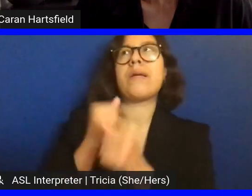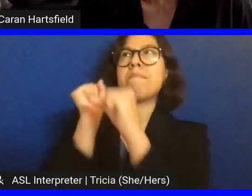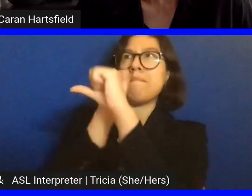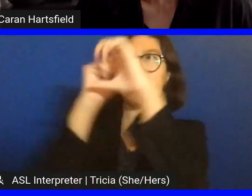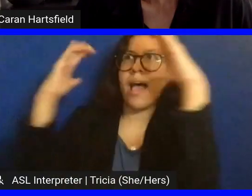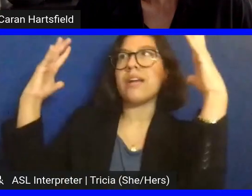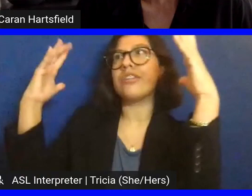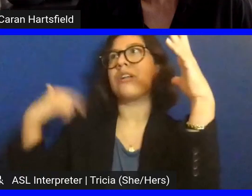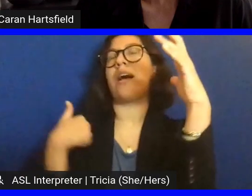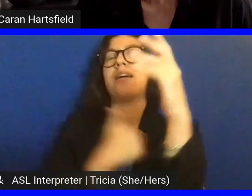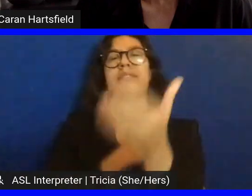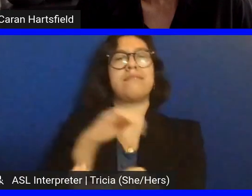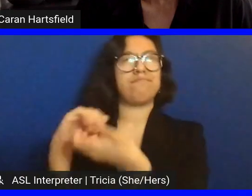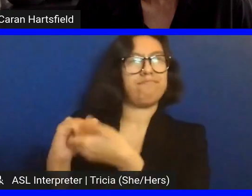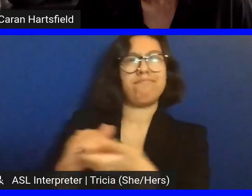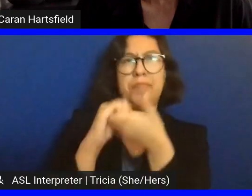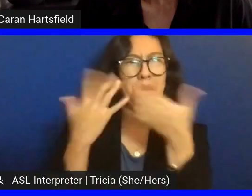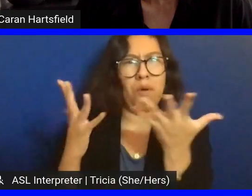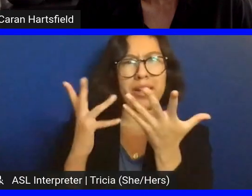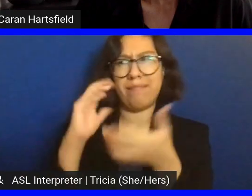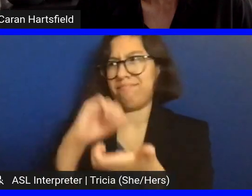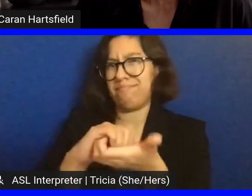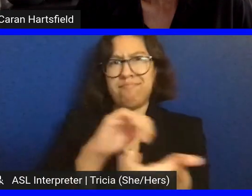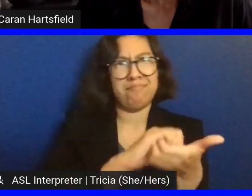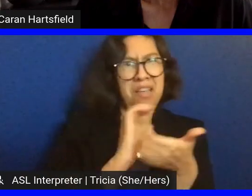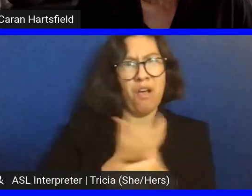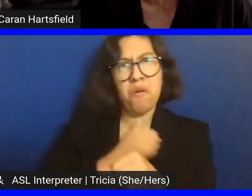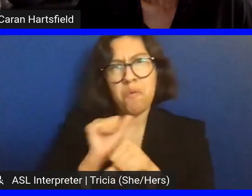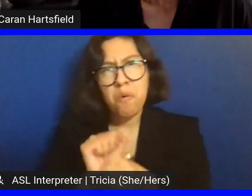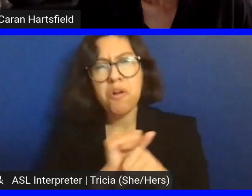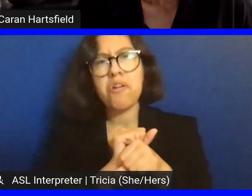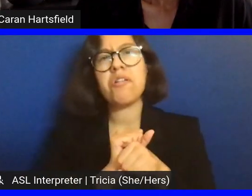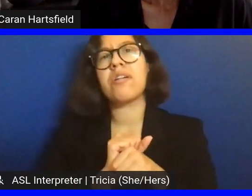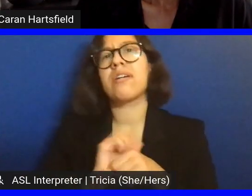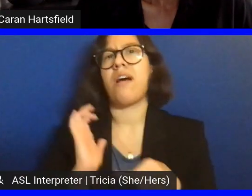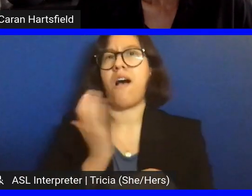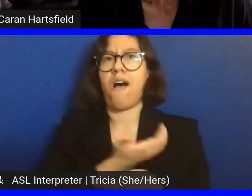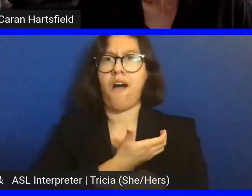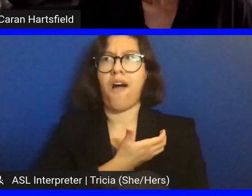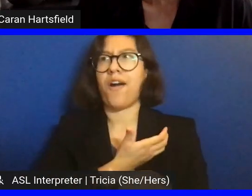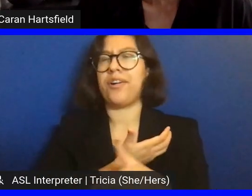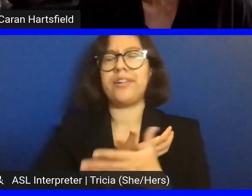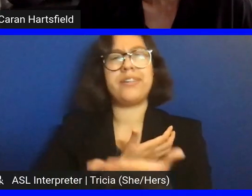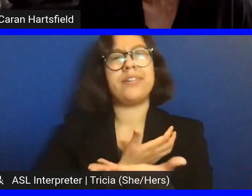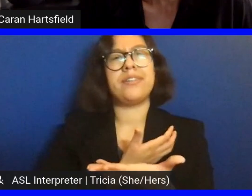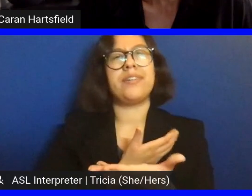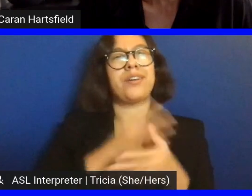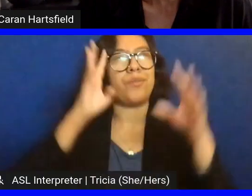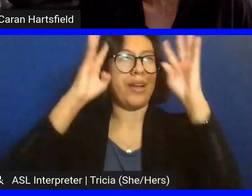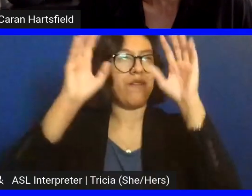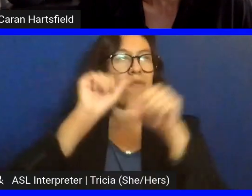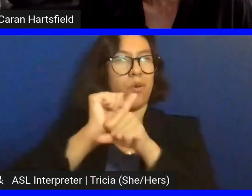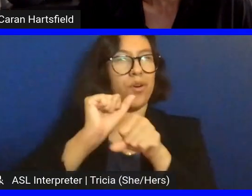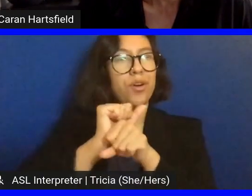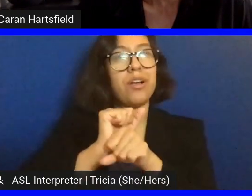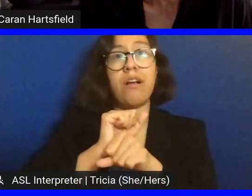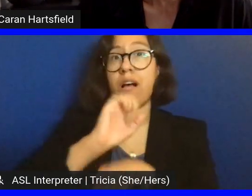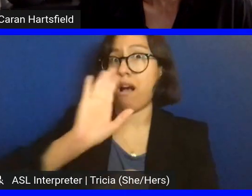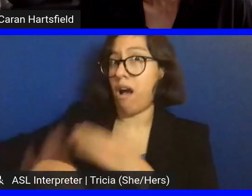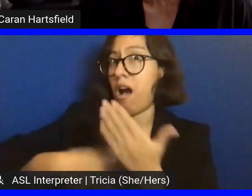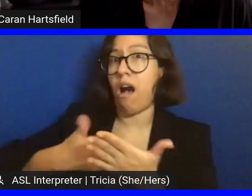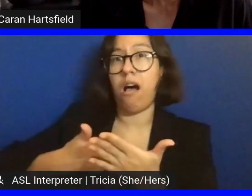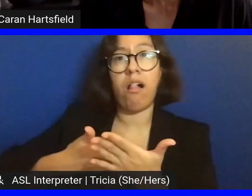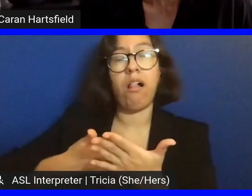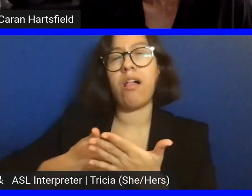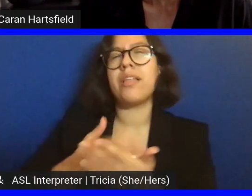together, which we all are already in our own work, in our own paths, our own creative work. So all of there's